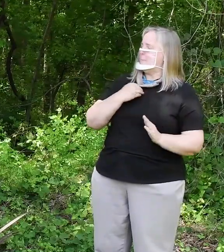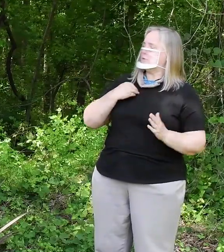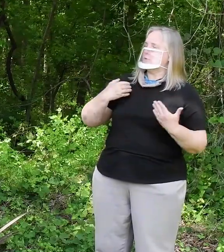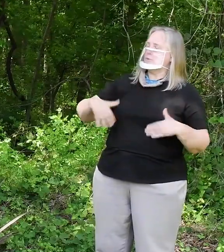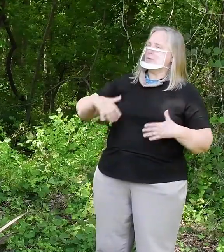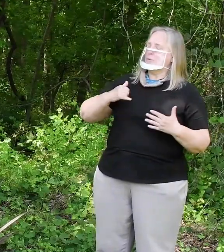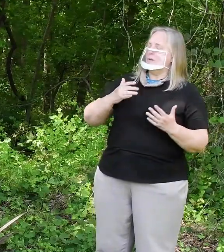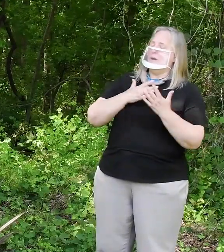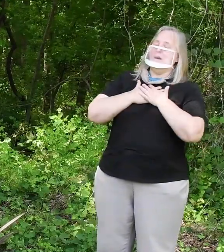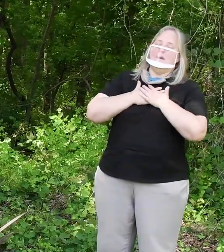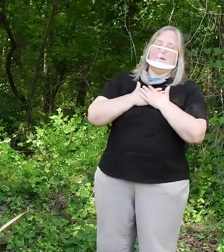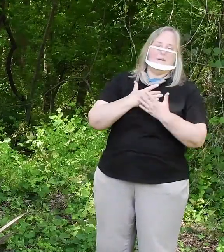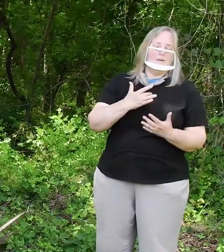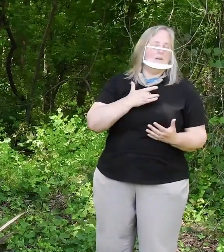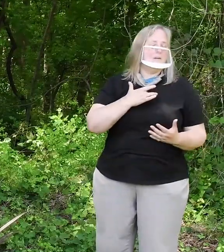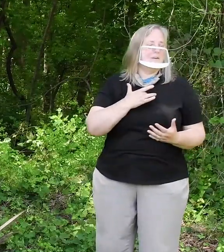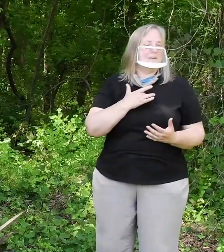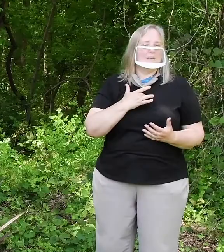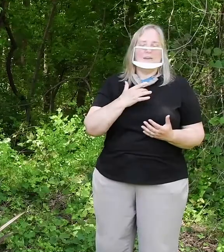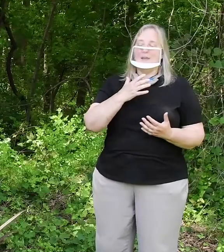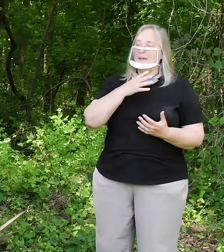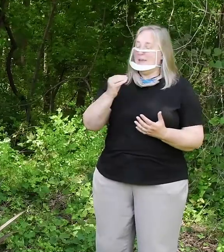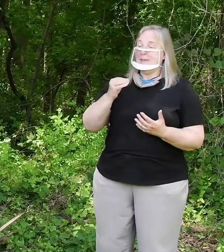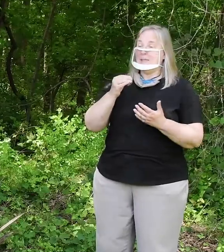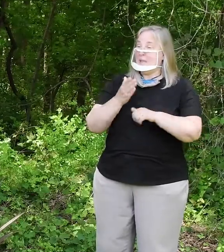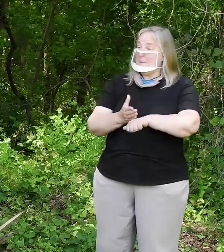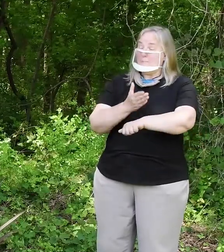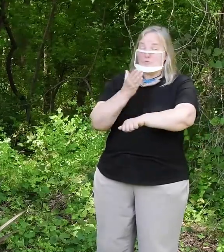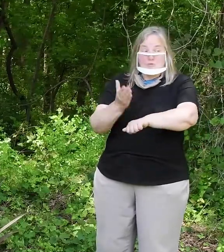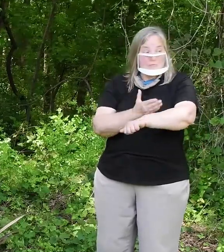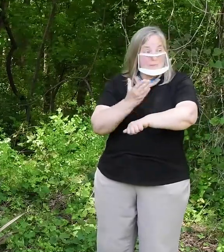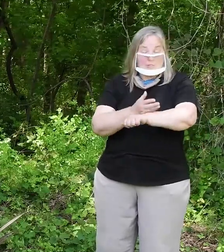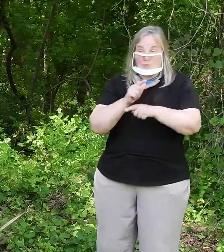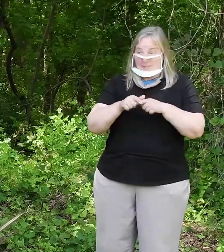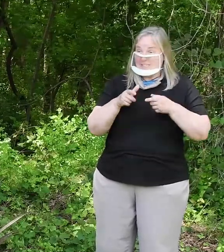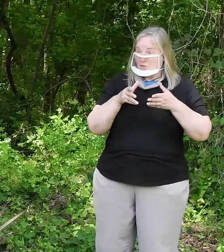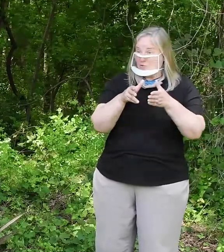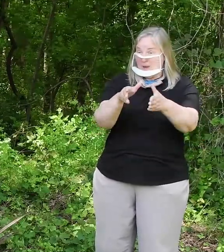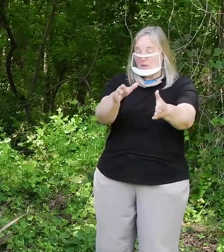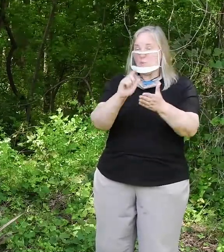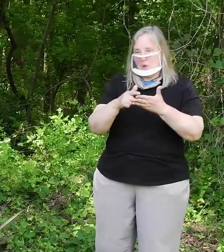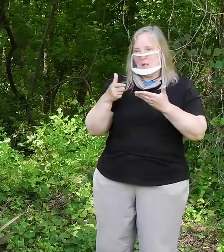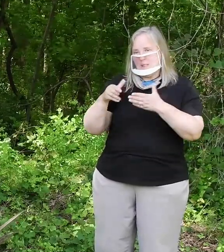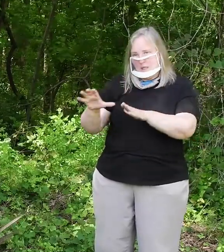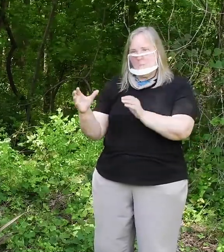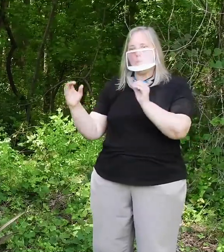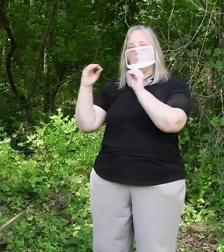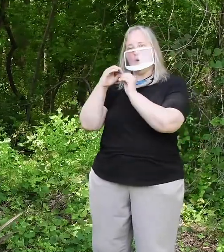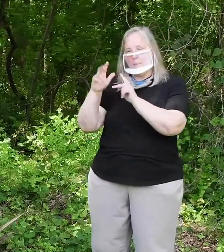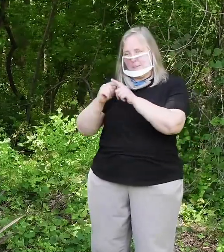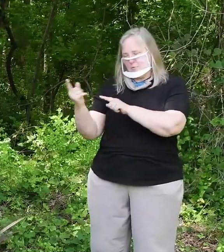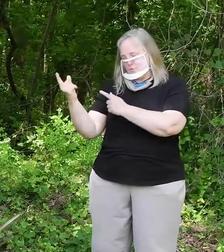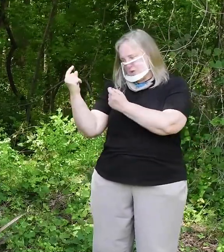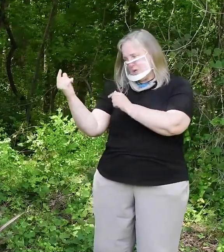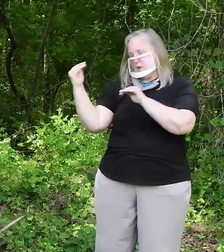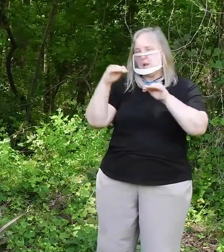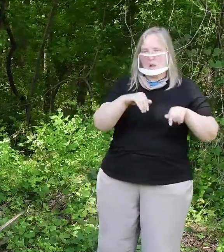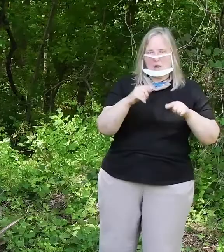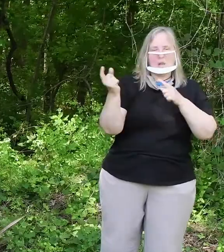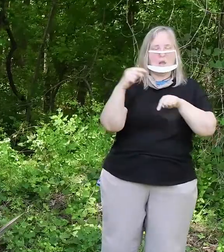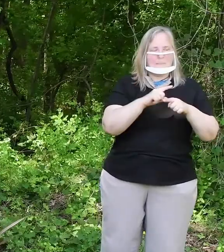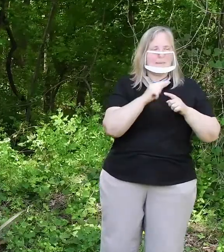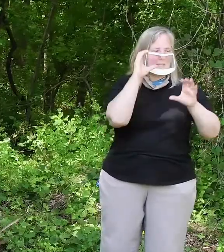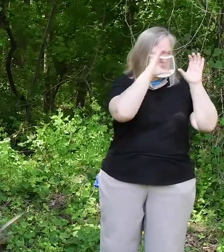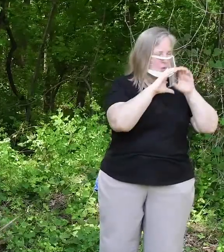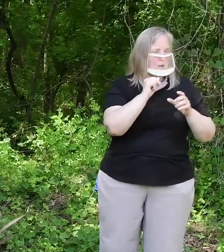been so heartwarming. And these improvements to this trail will allow for more people to come and explore and dine at the picnic